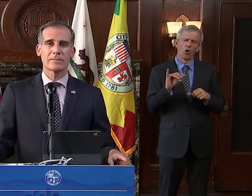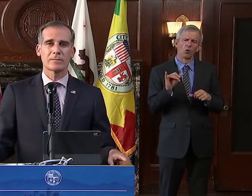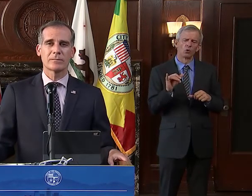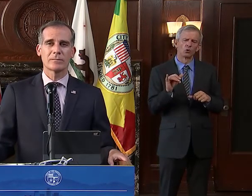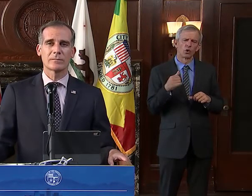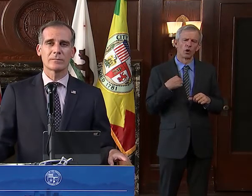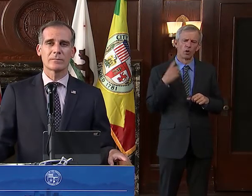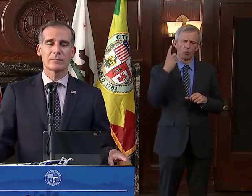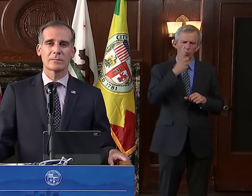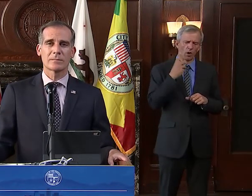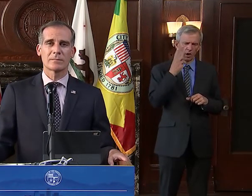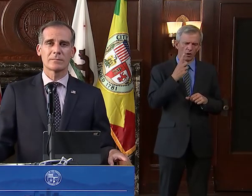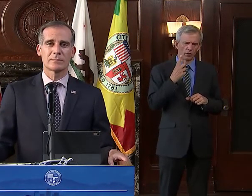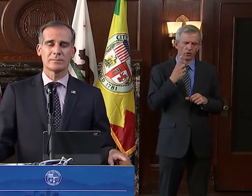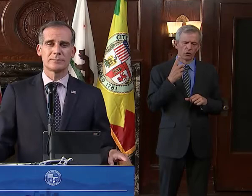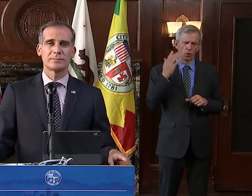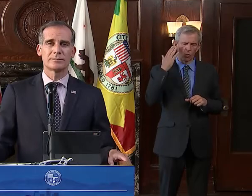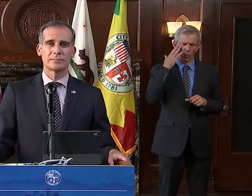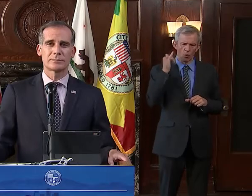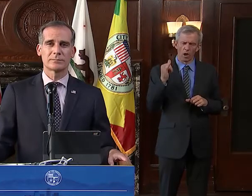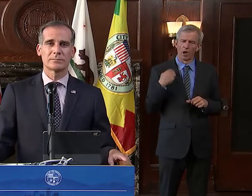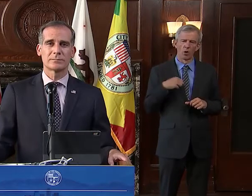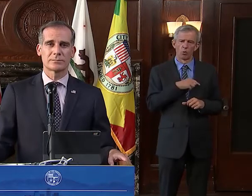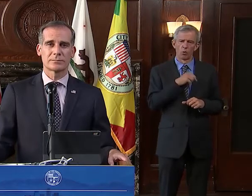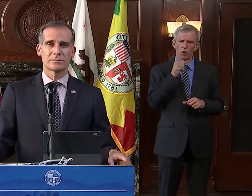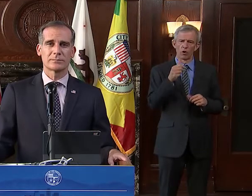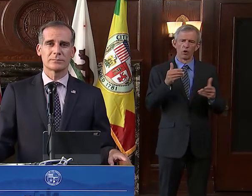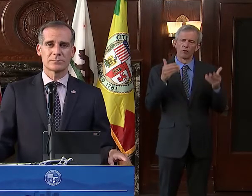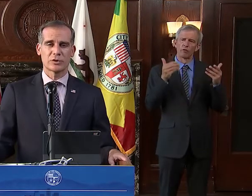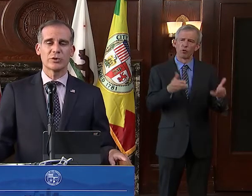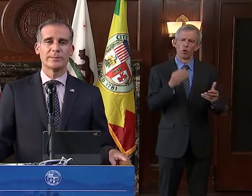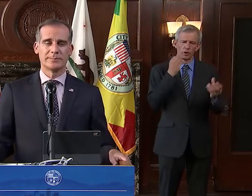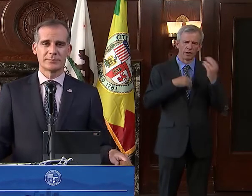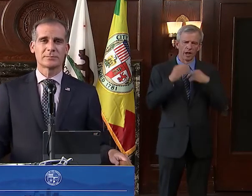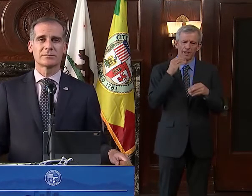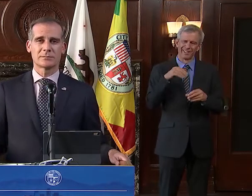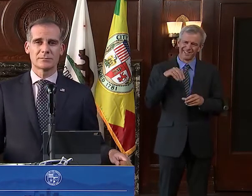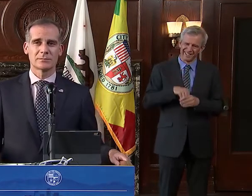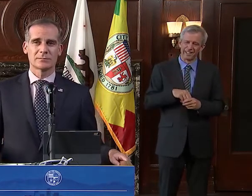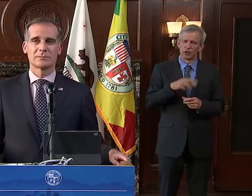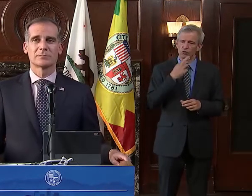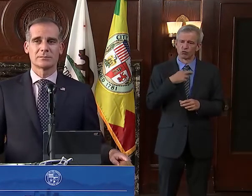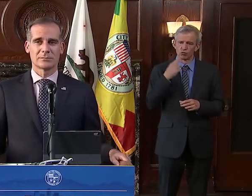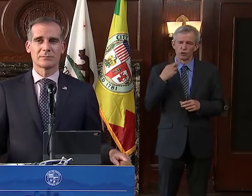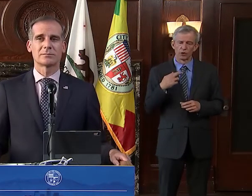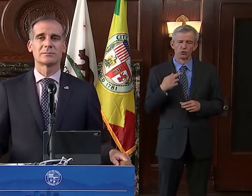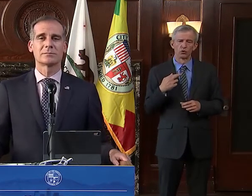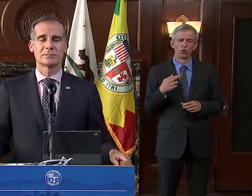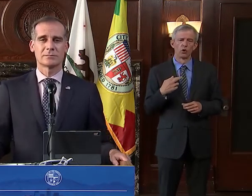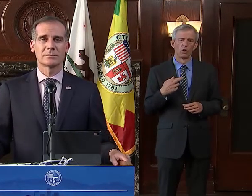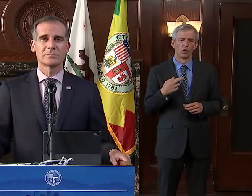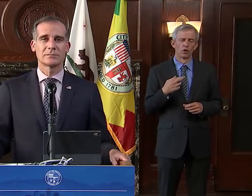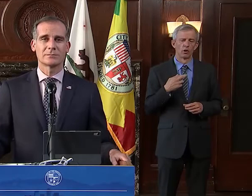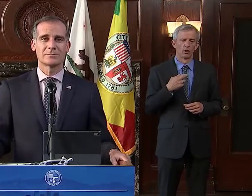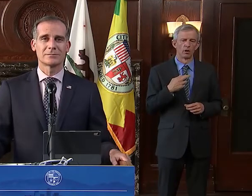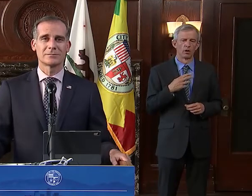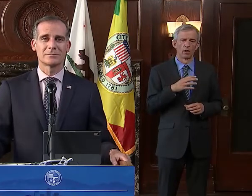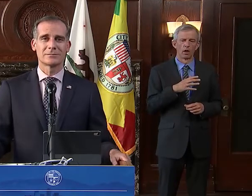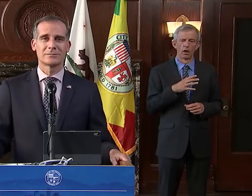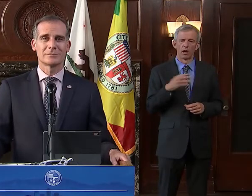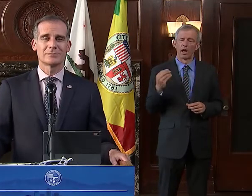why are we not then also moving forward with reopening in-dining restaurants? Sure. And also